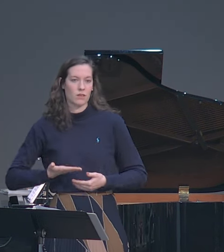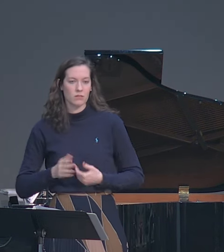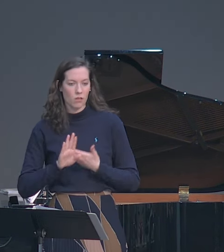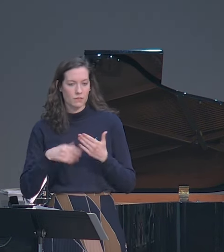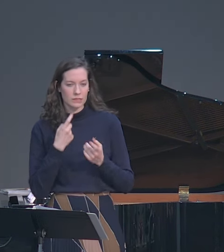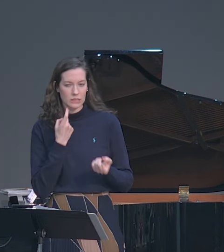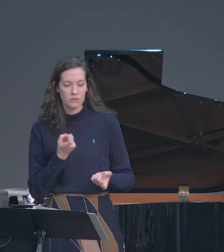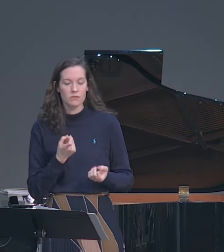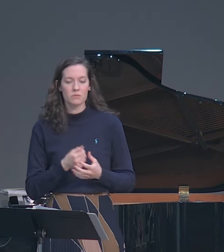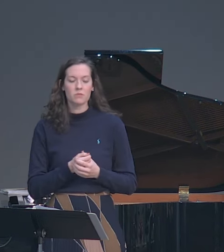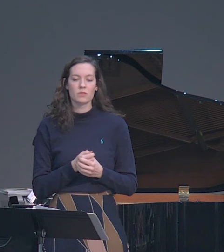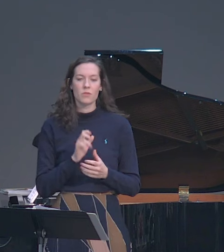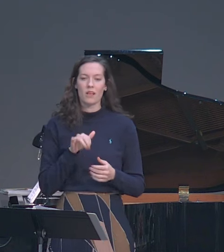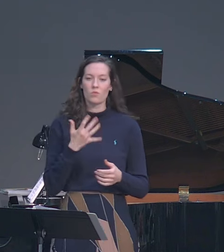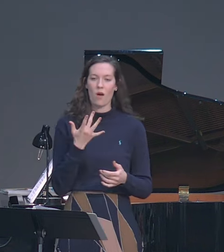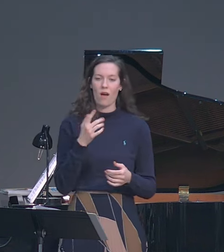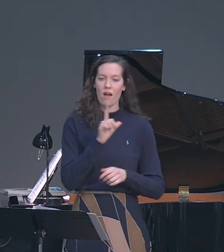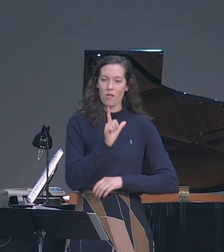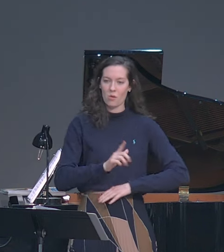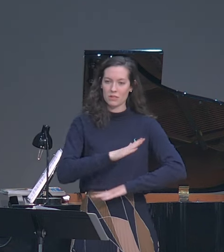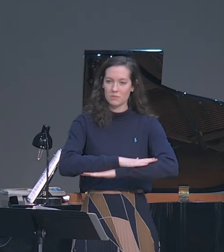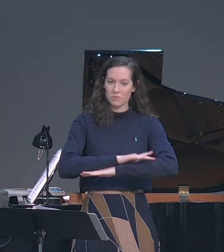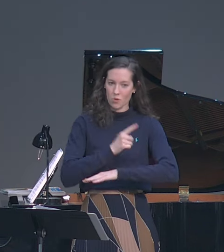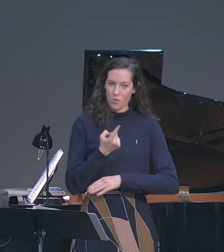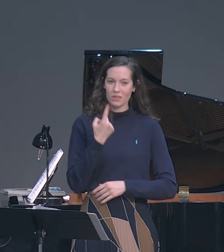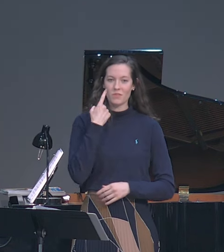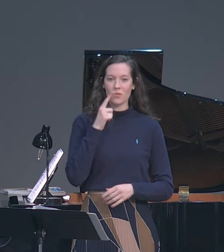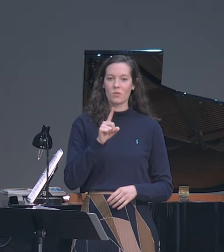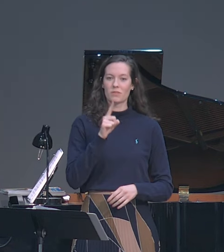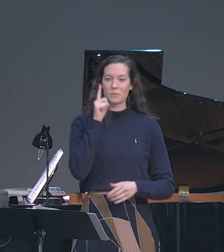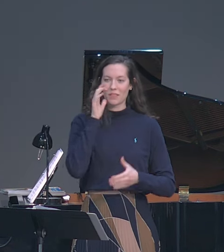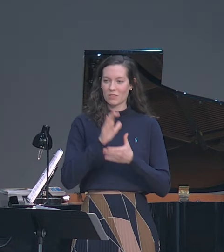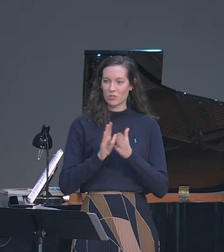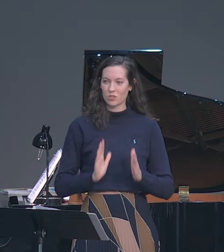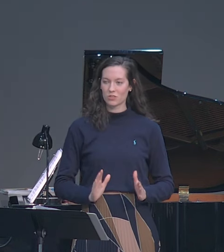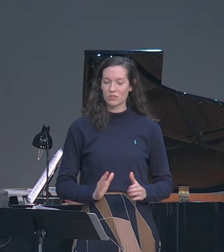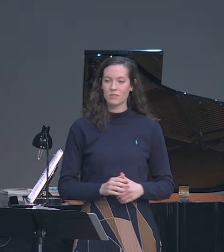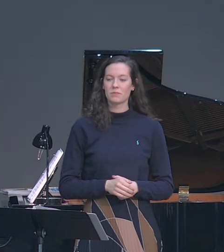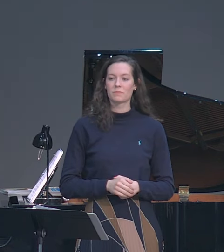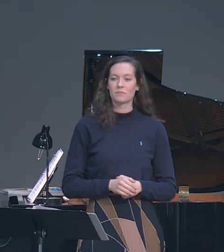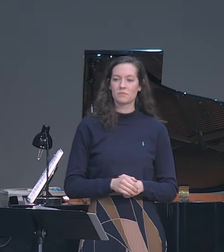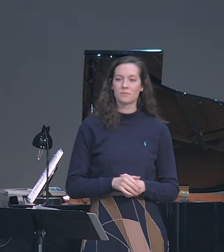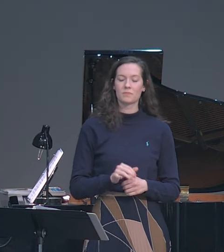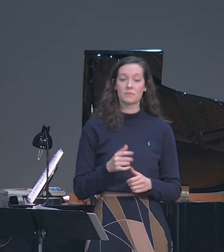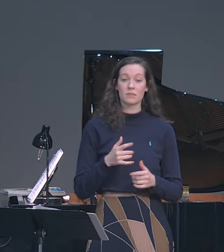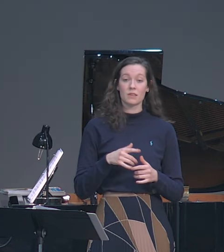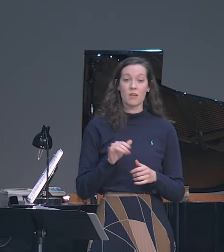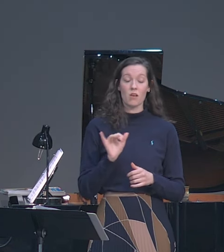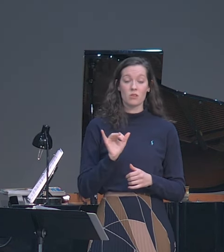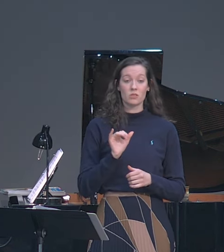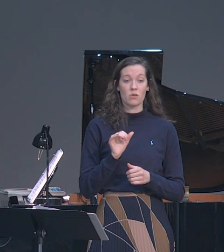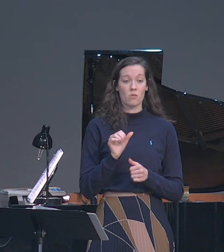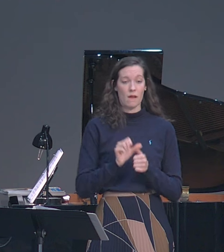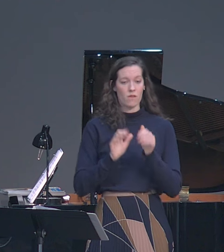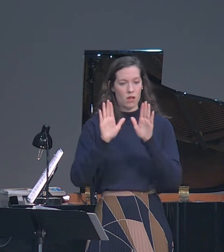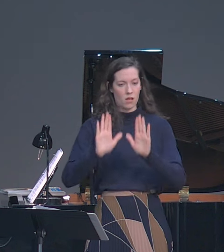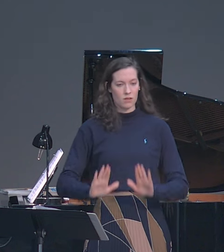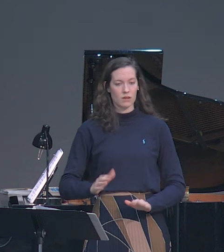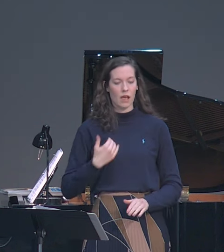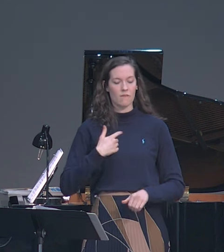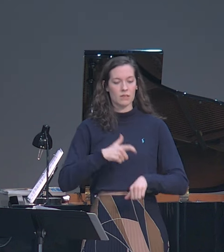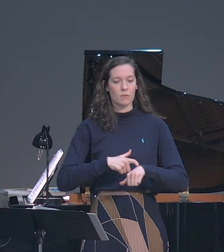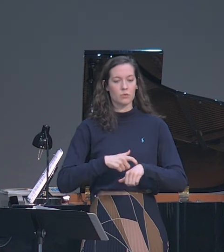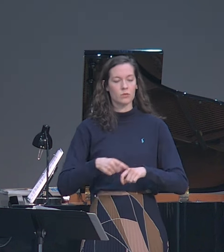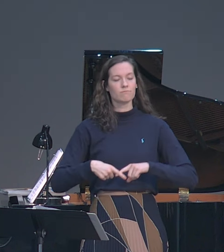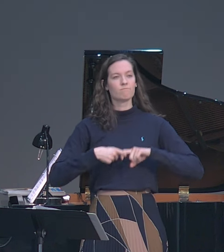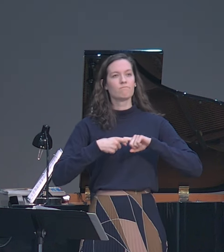as we do, we have a time of examination every week, and this is just a moment for you to sort of hit pause and to stop and